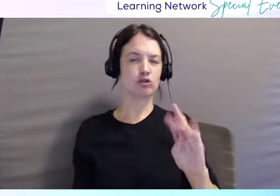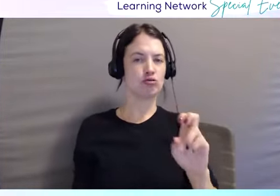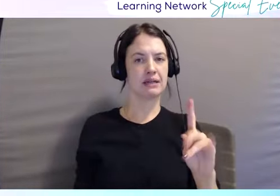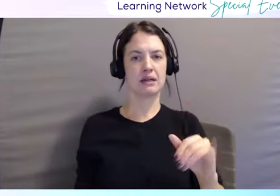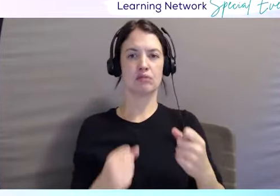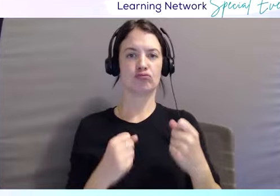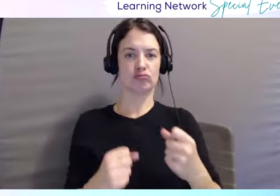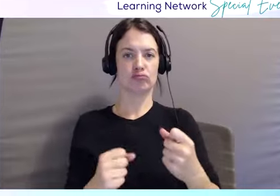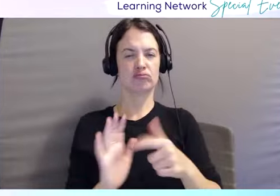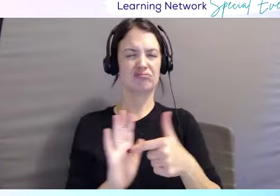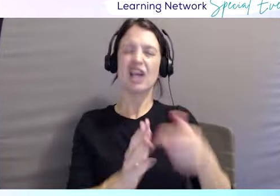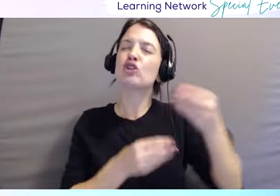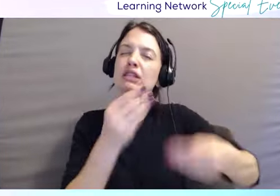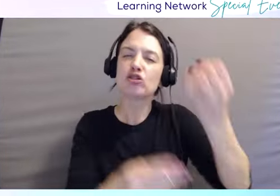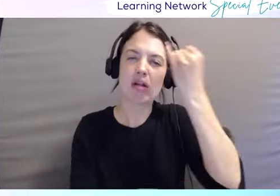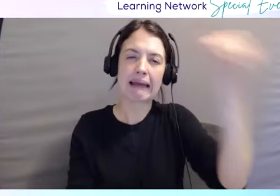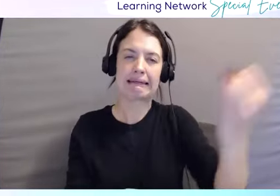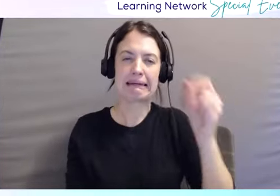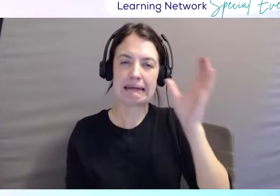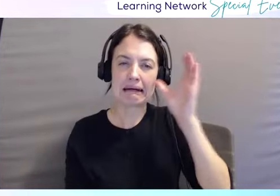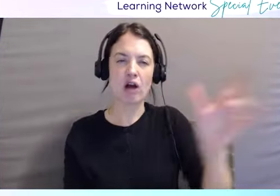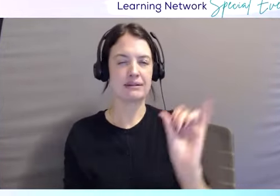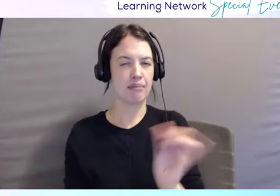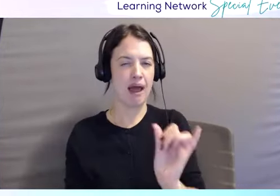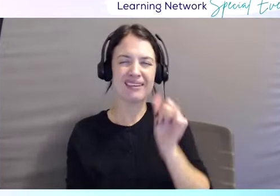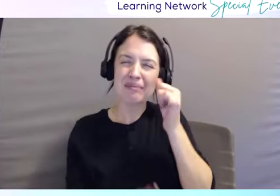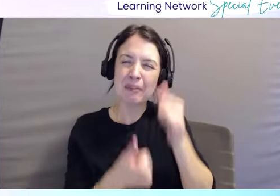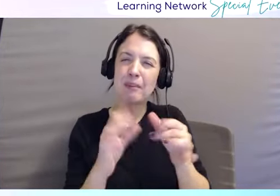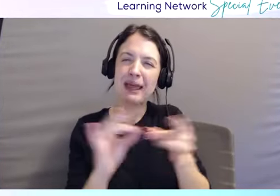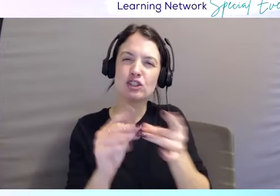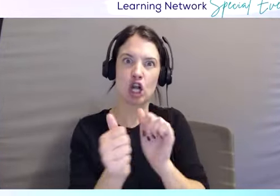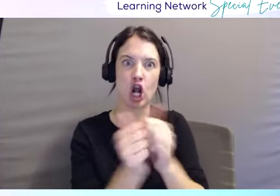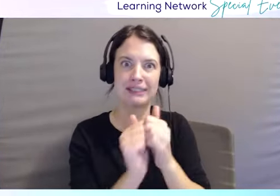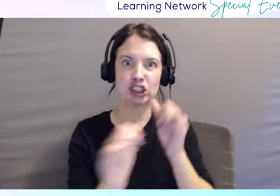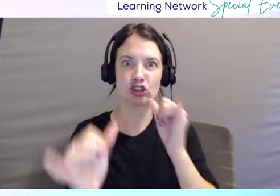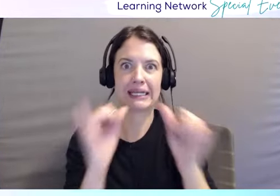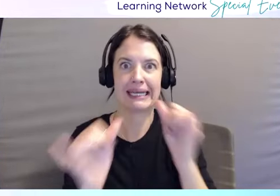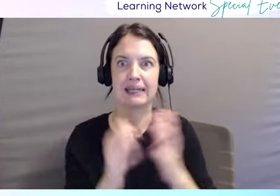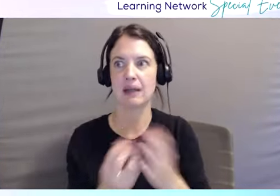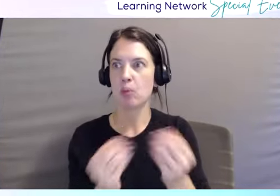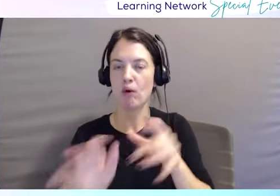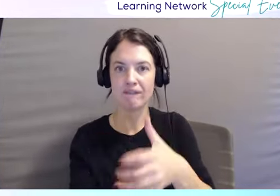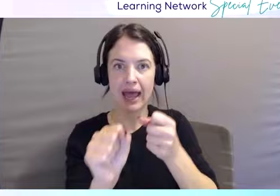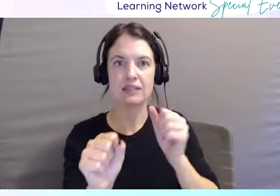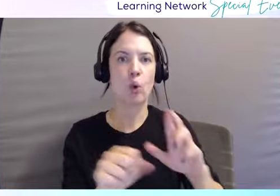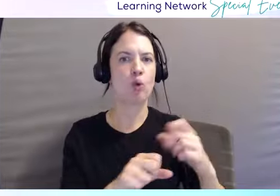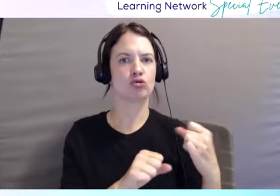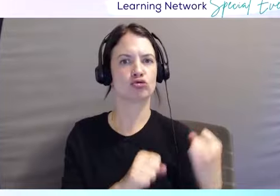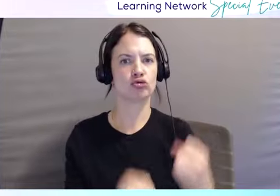inhabiting concepts and practices like competition or strength or aggression